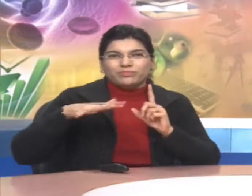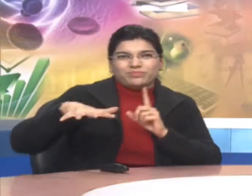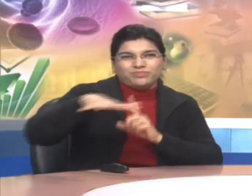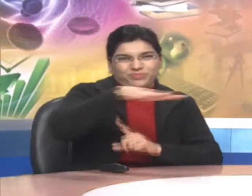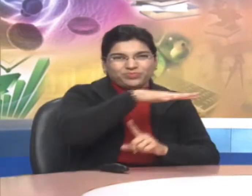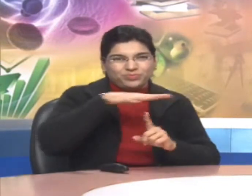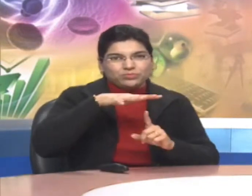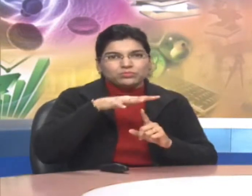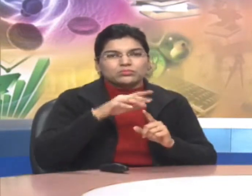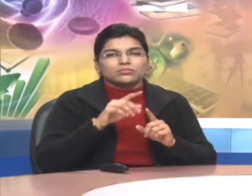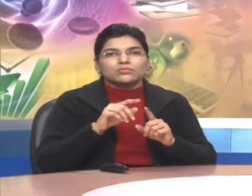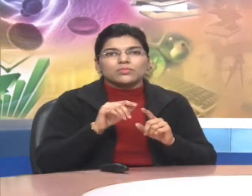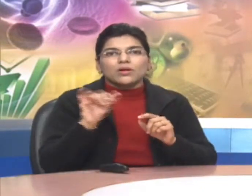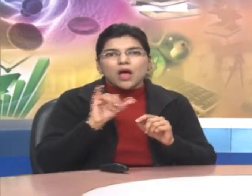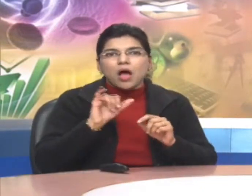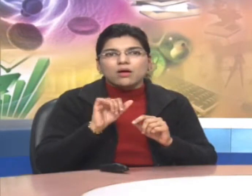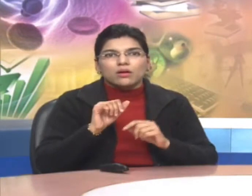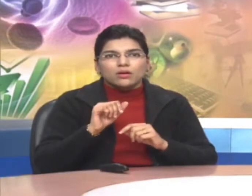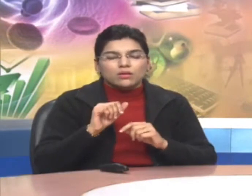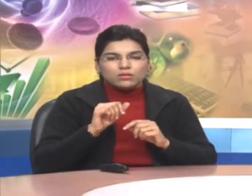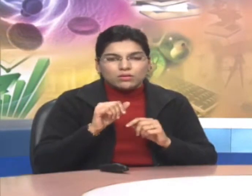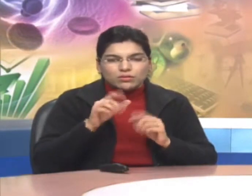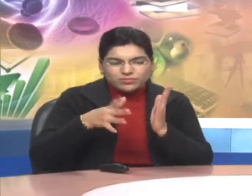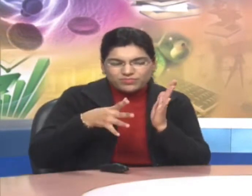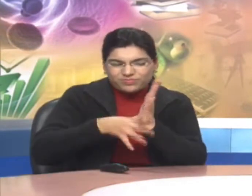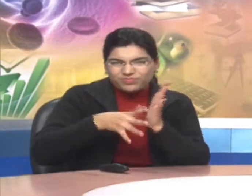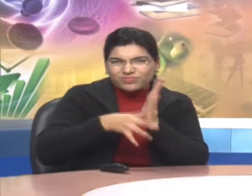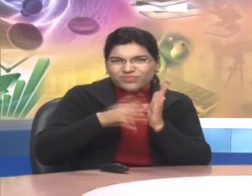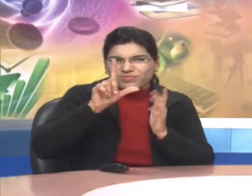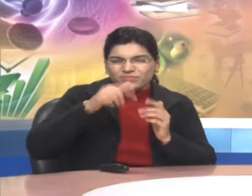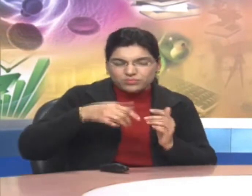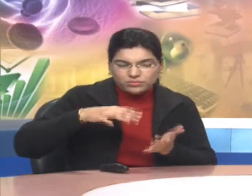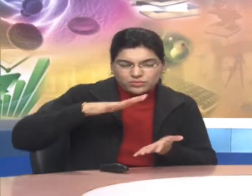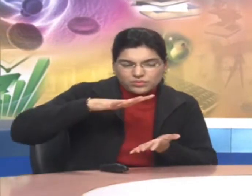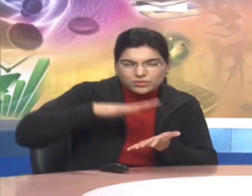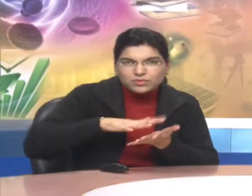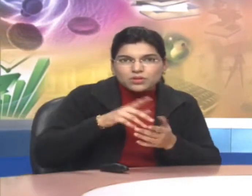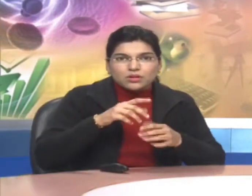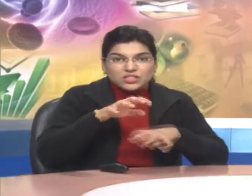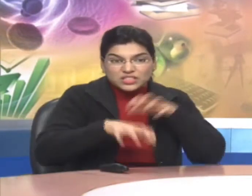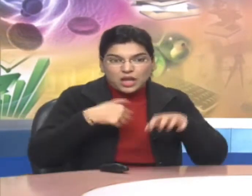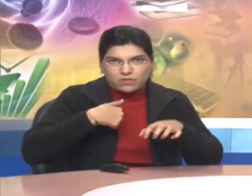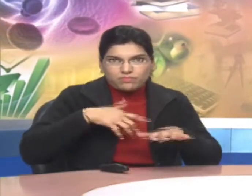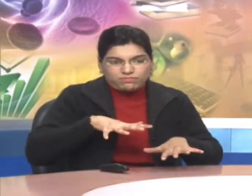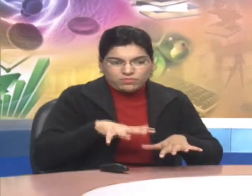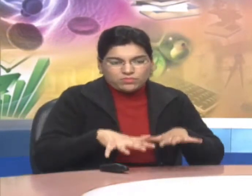Even the usual jungle noises seemed to have ceased altogether.